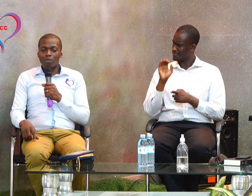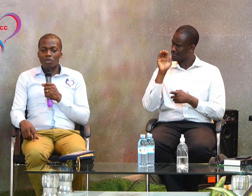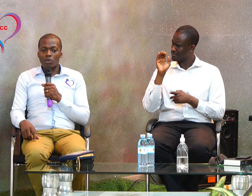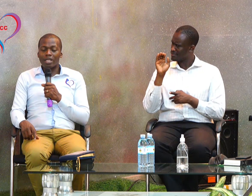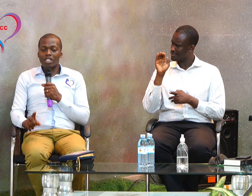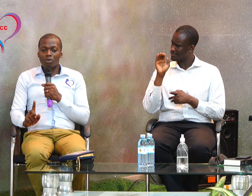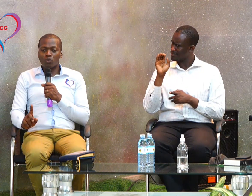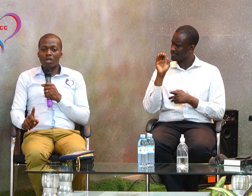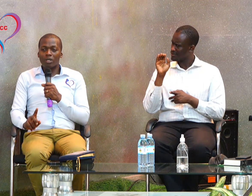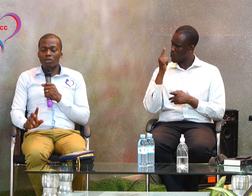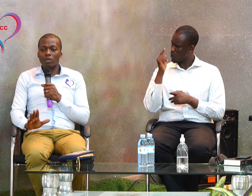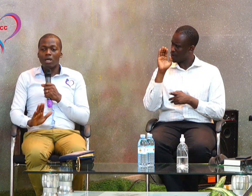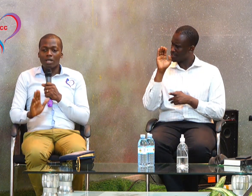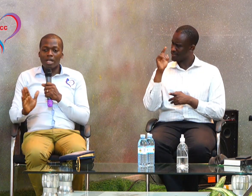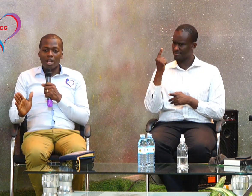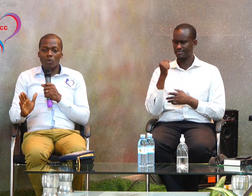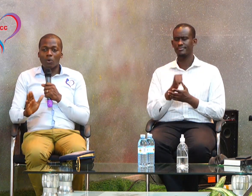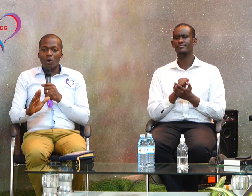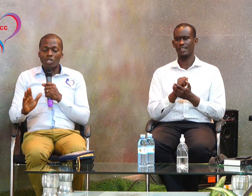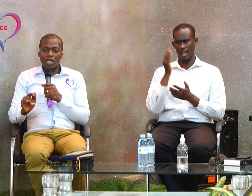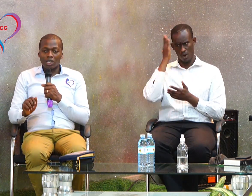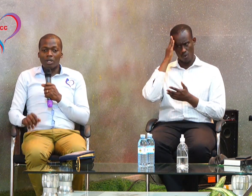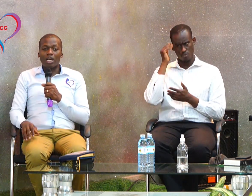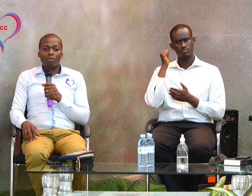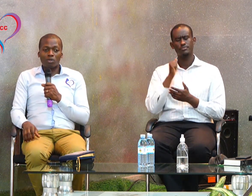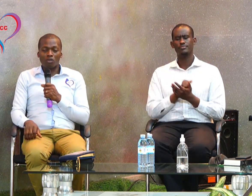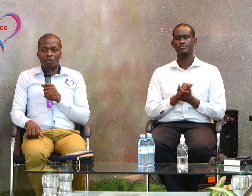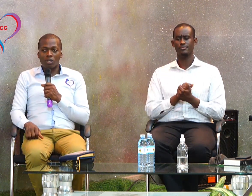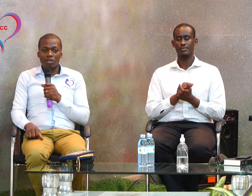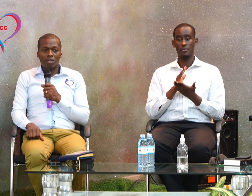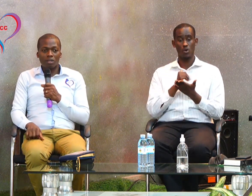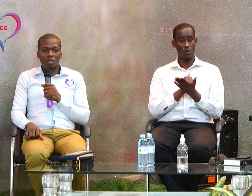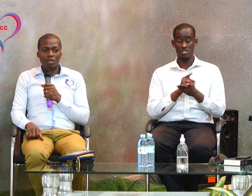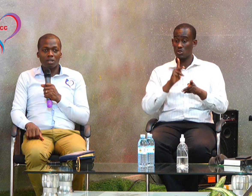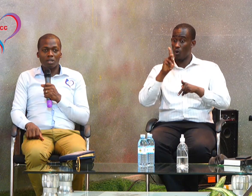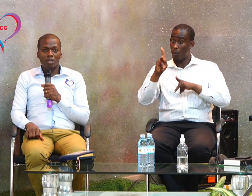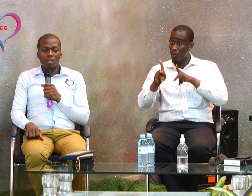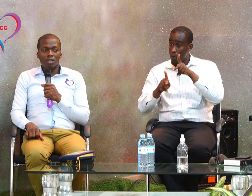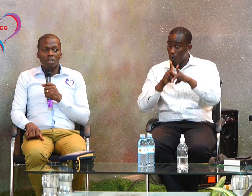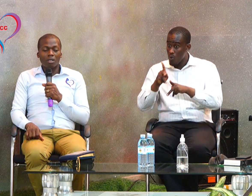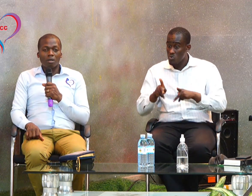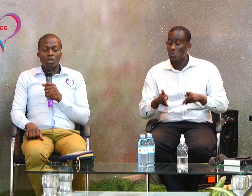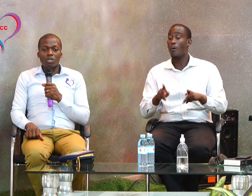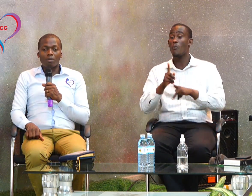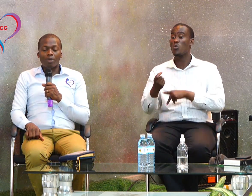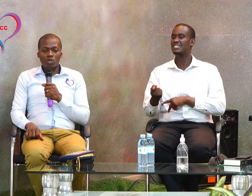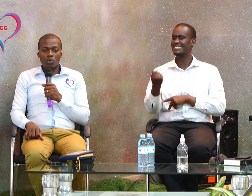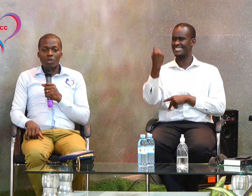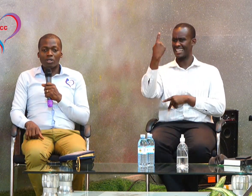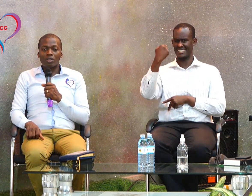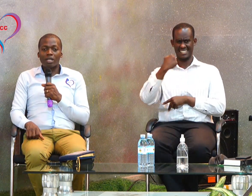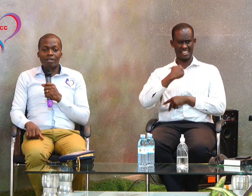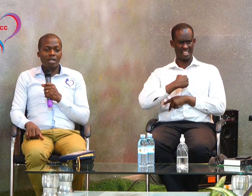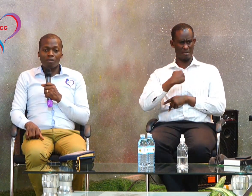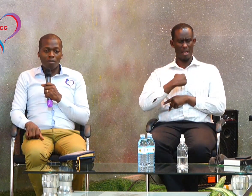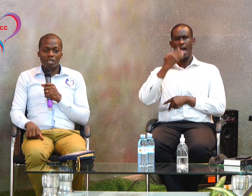ask that person, I just pose one question, then I know which category that person falls. Because a person who